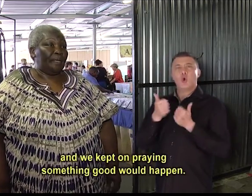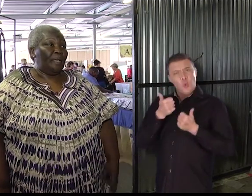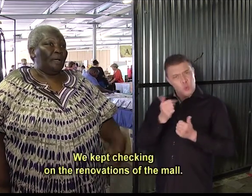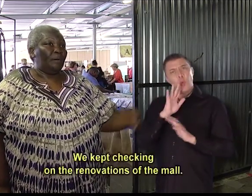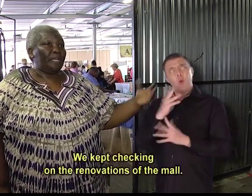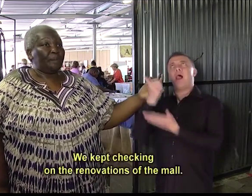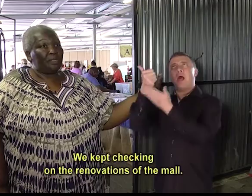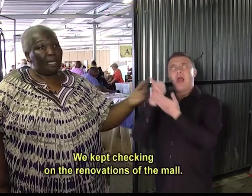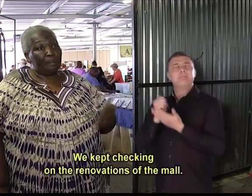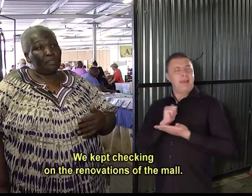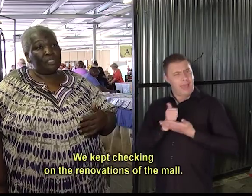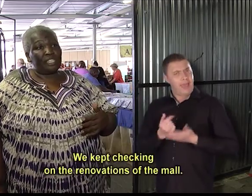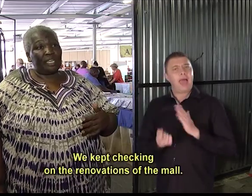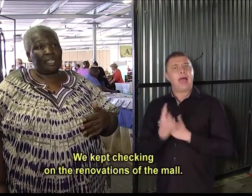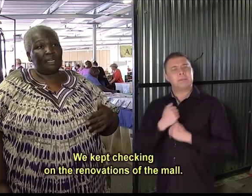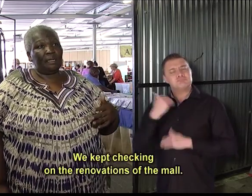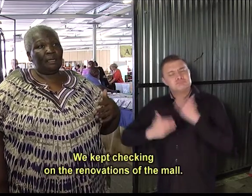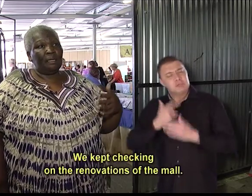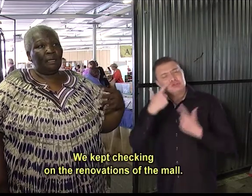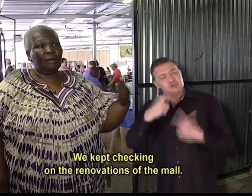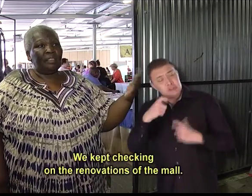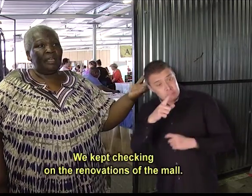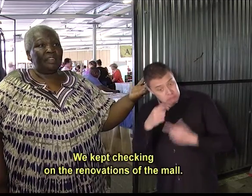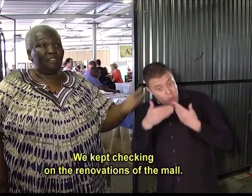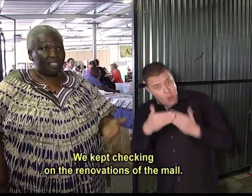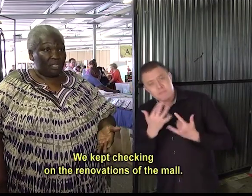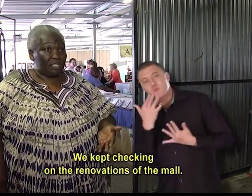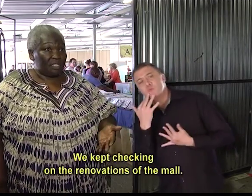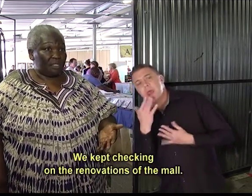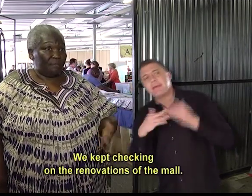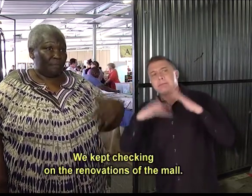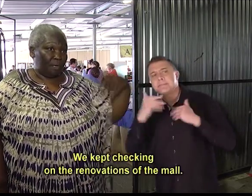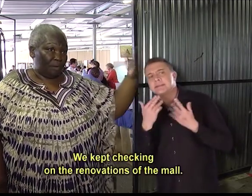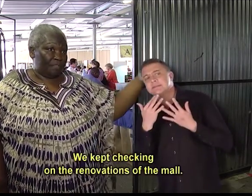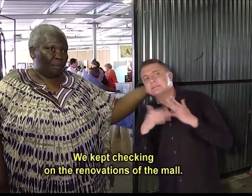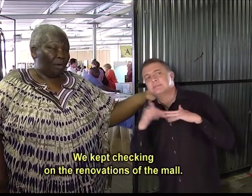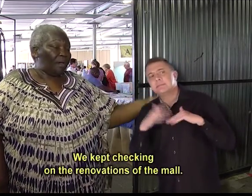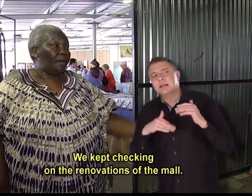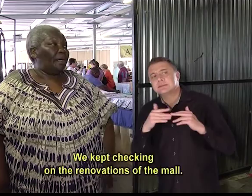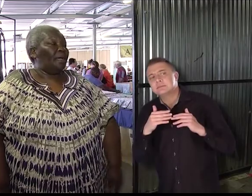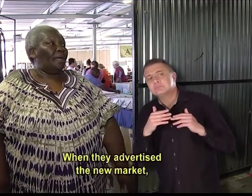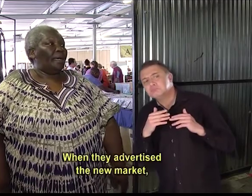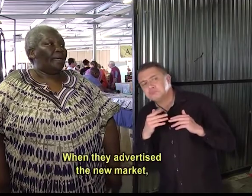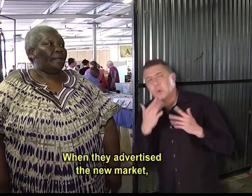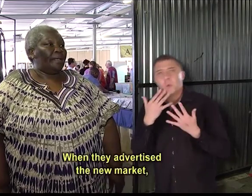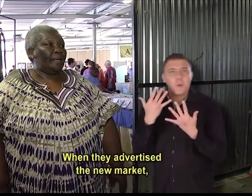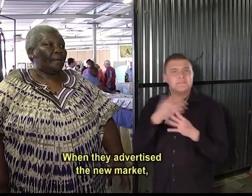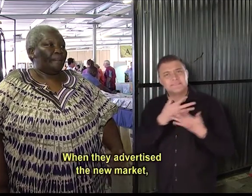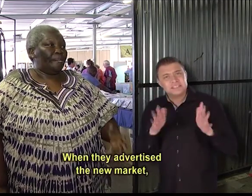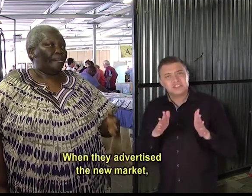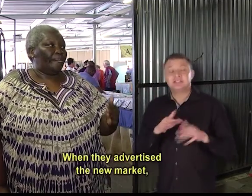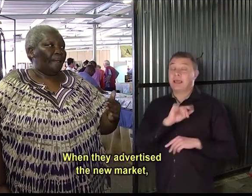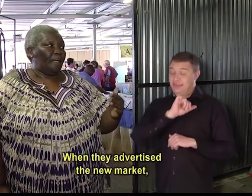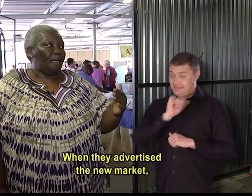happen. We kept on coming to check on the renovations of the mall. And